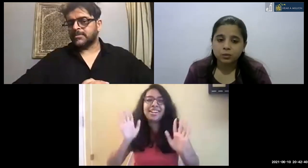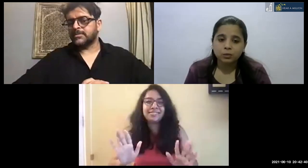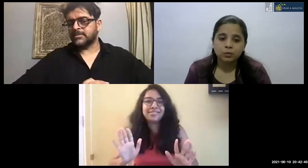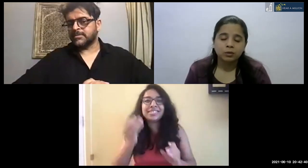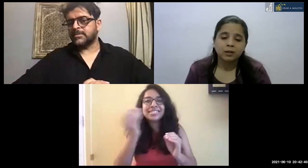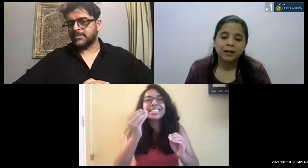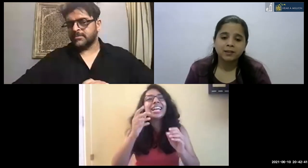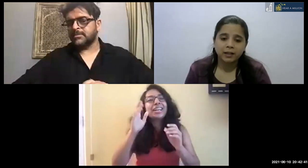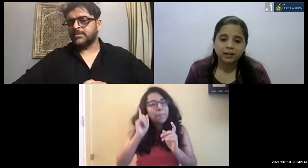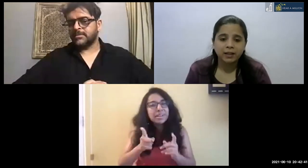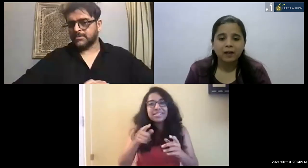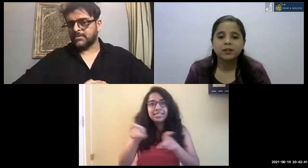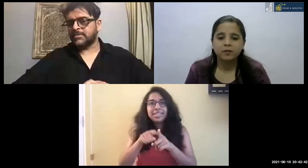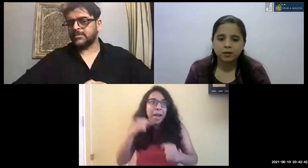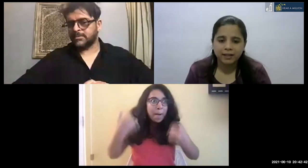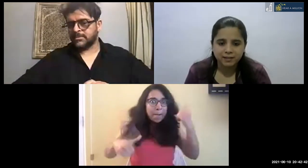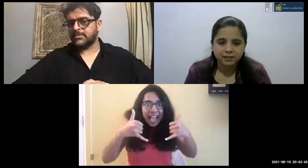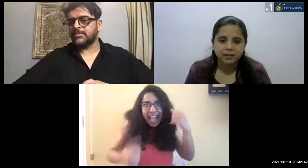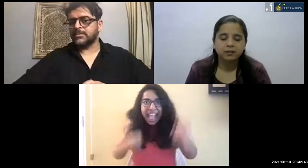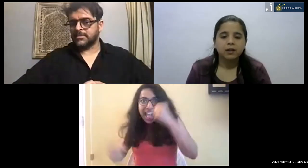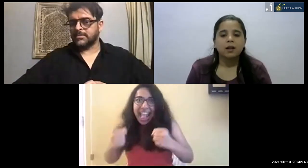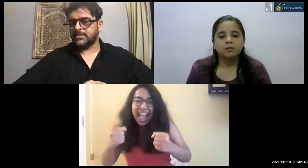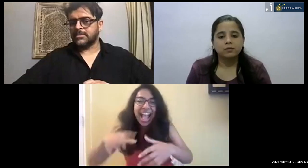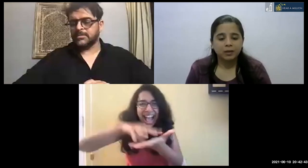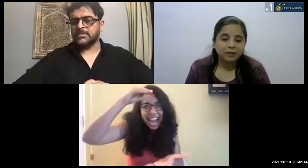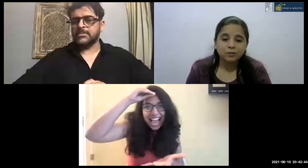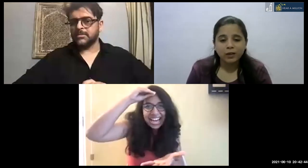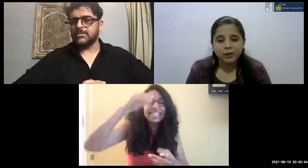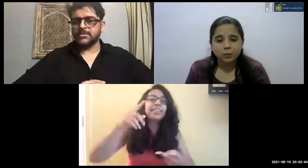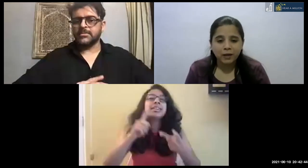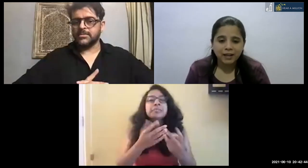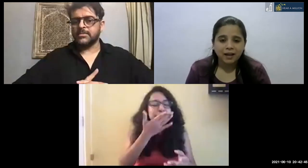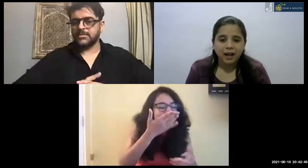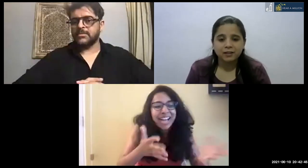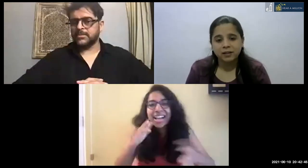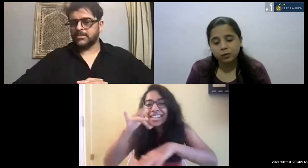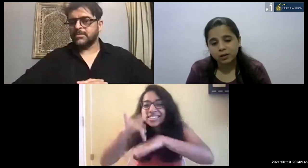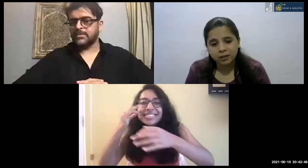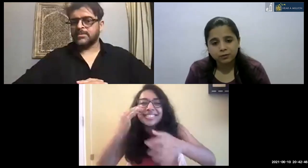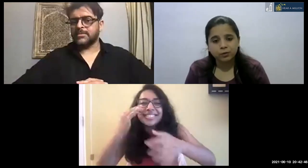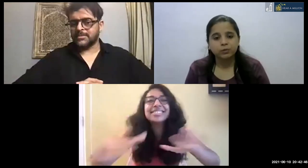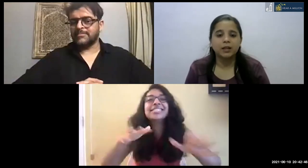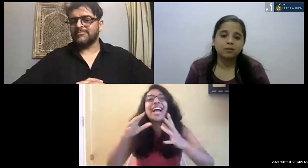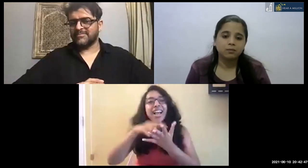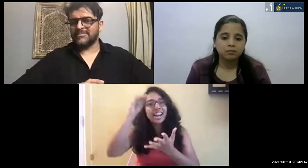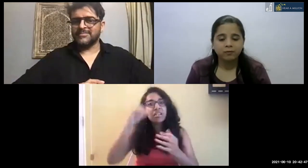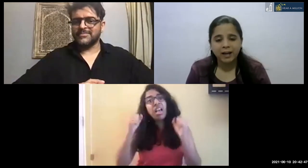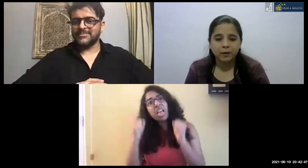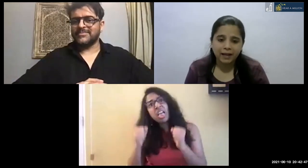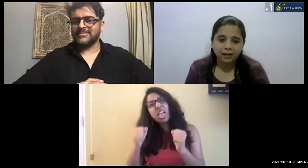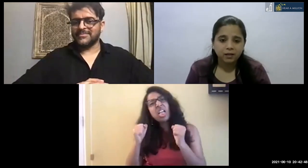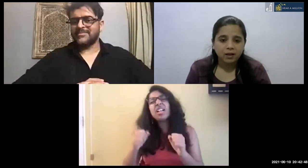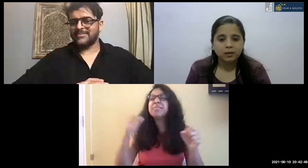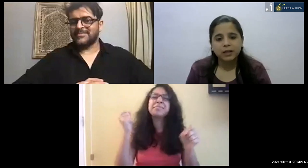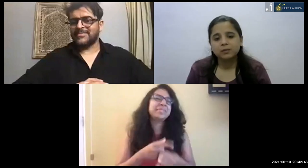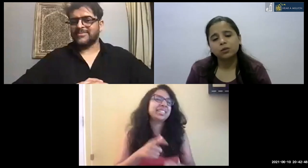Children who are studying, they have the different mindsets, and sometimes they would like to play and they would learn while